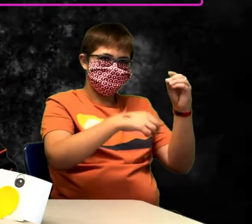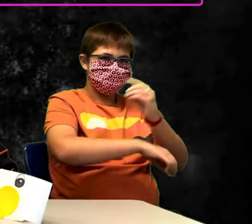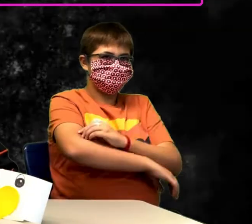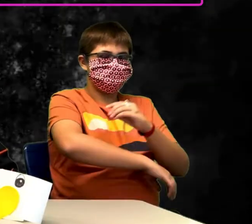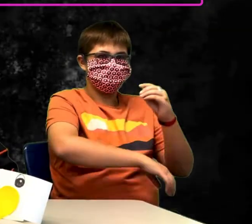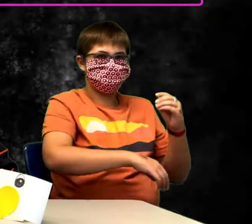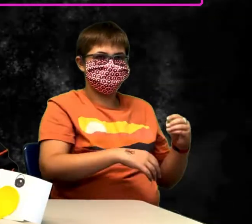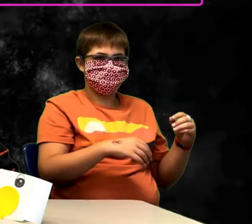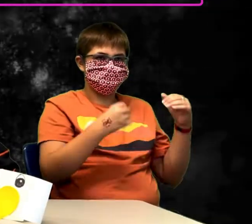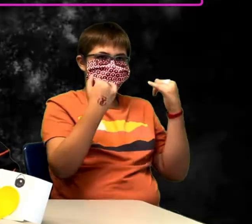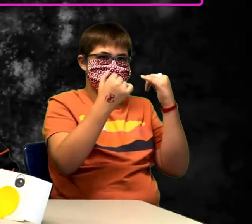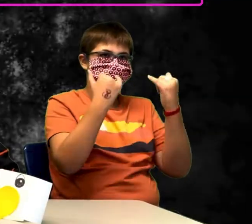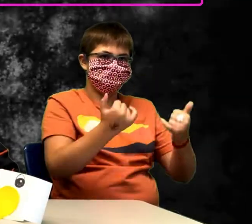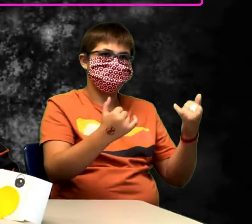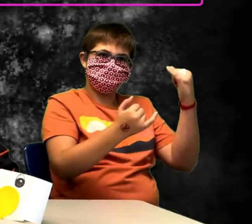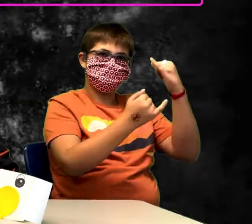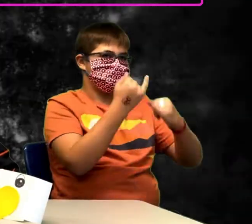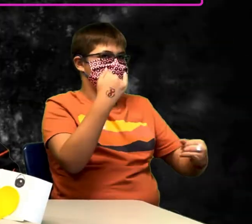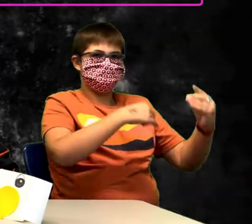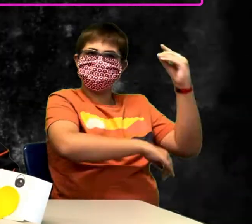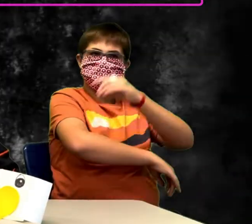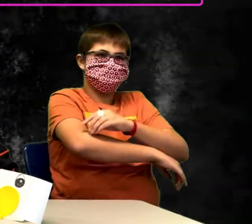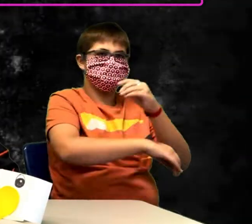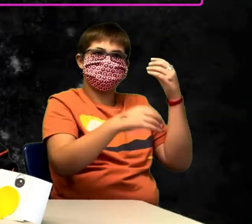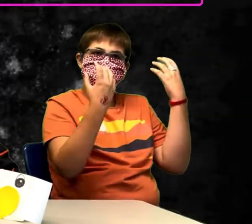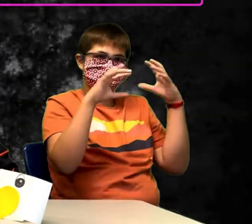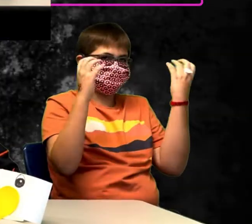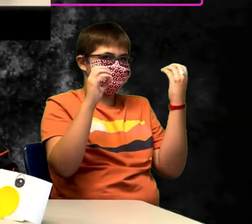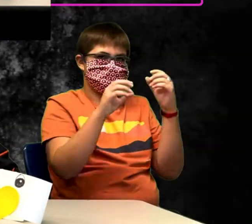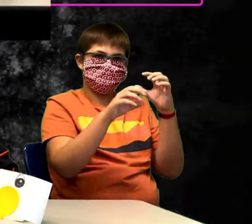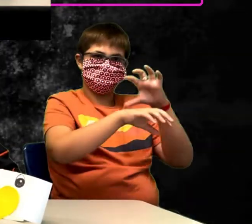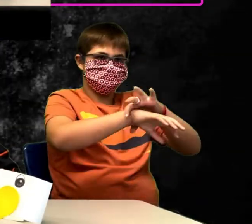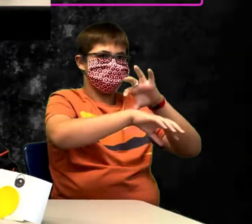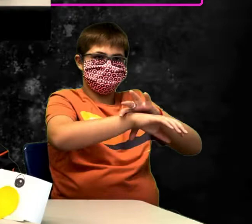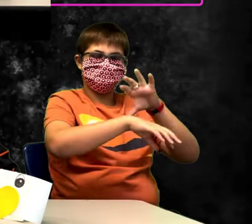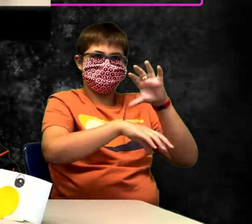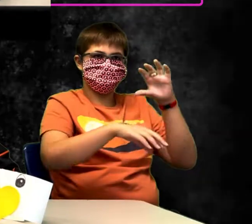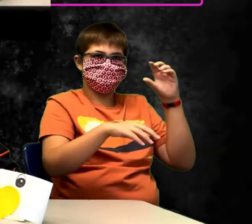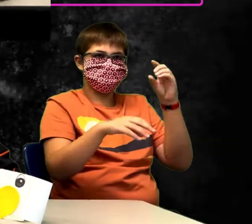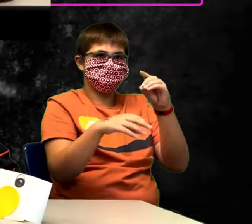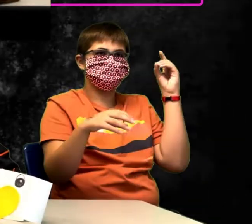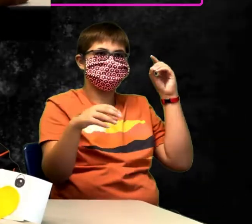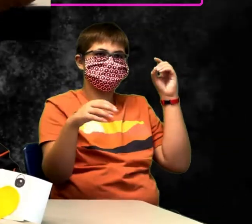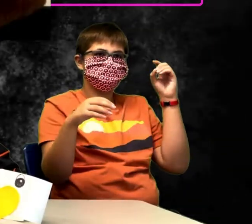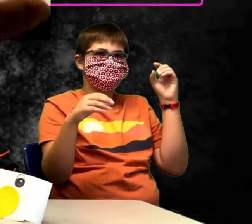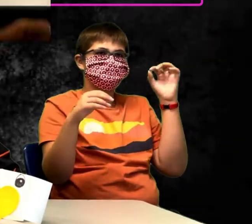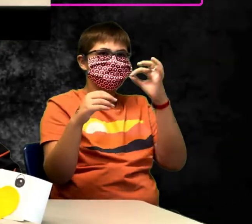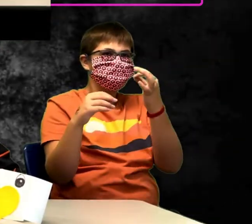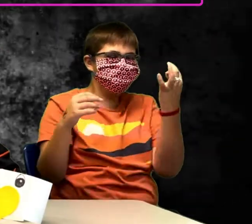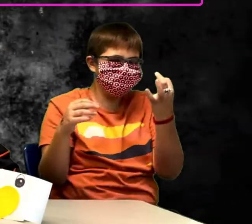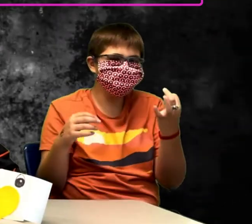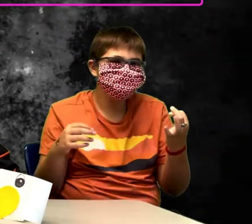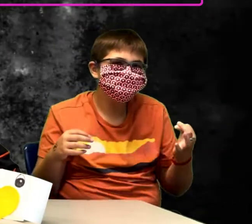Today is the last day for Halloween grams. They will be delivered on Friday, so make sure you're at class.